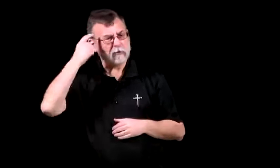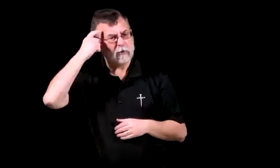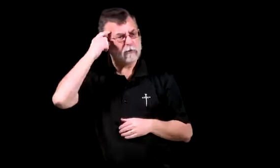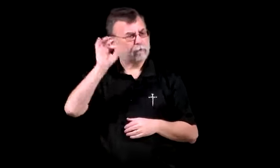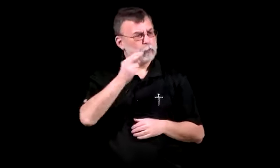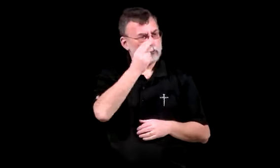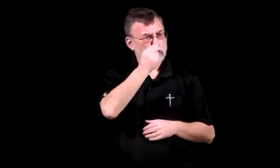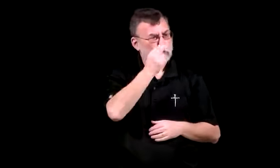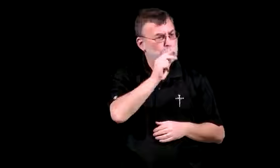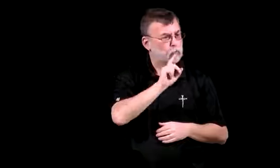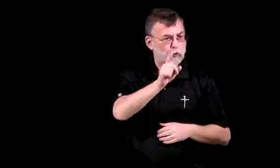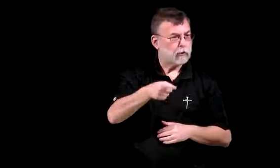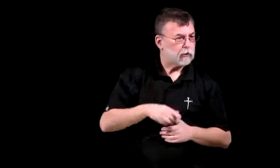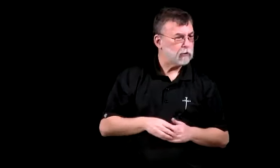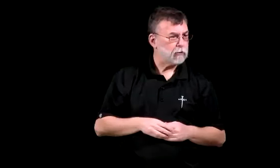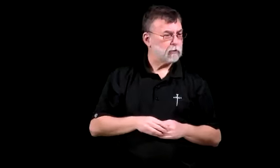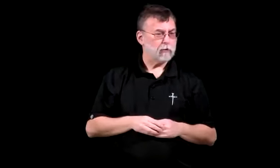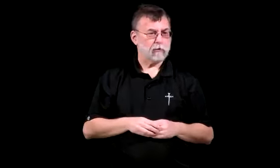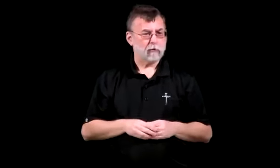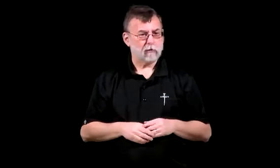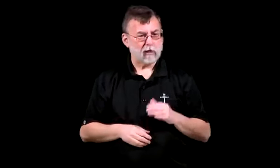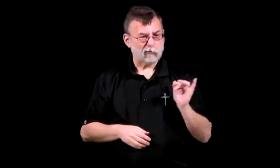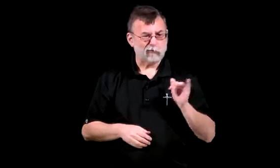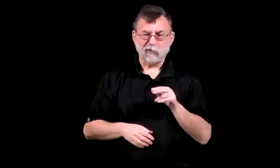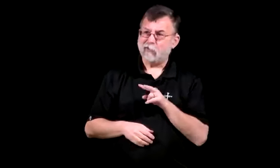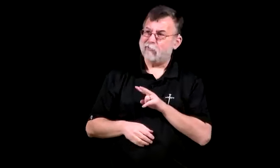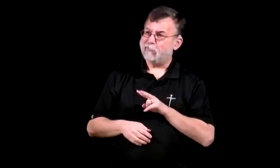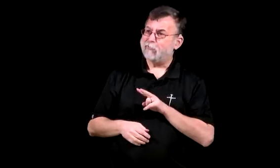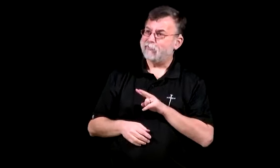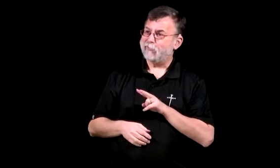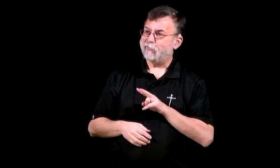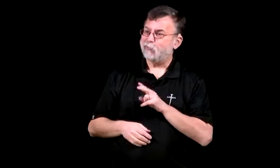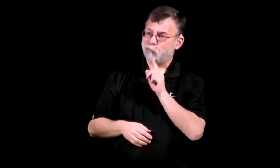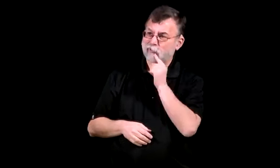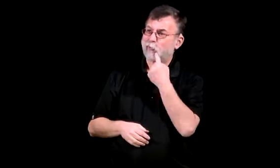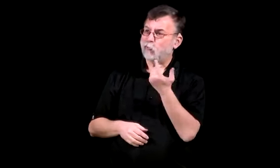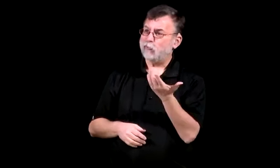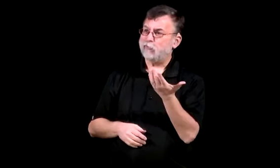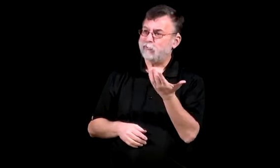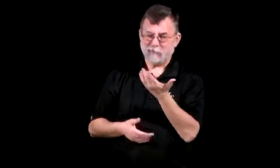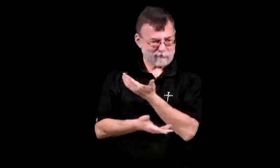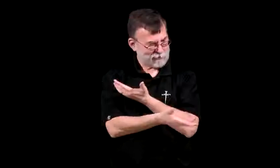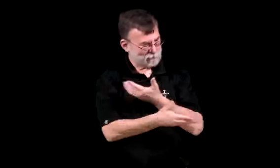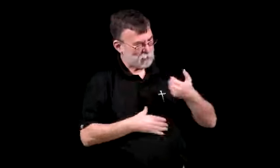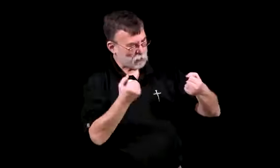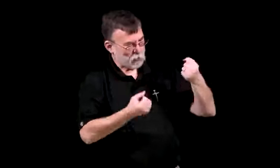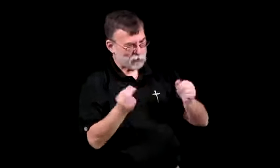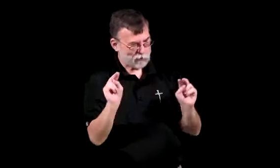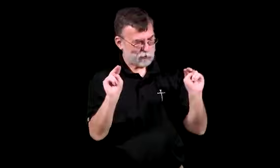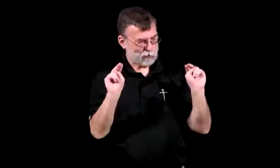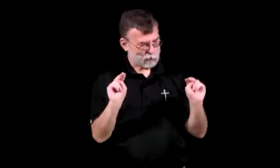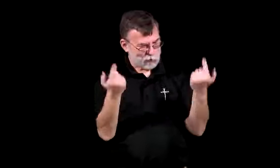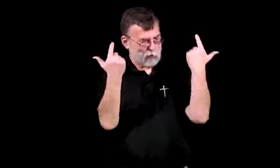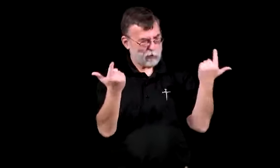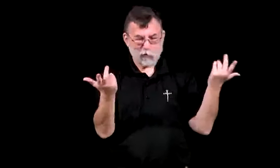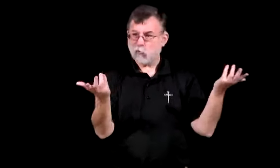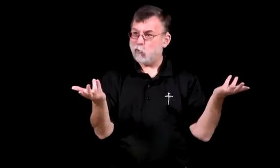that example or that story to continue my priorities and my growth. And my car